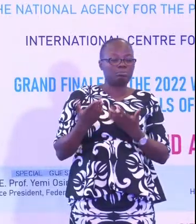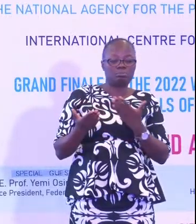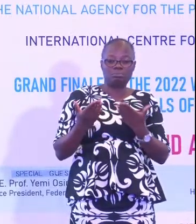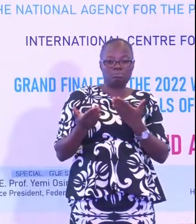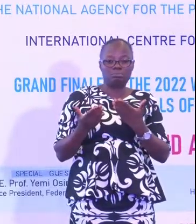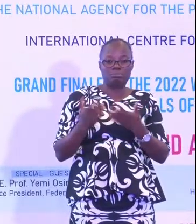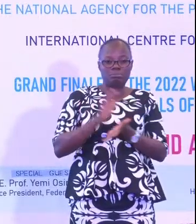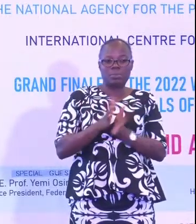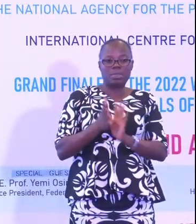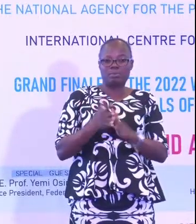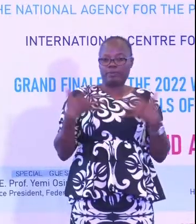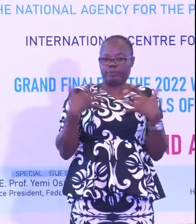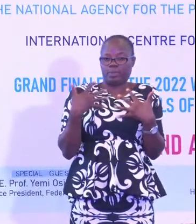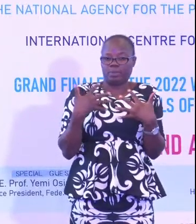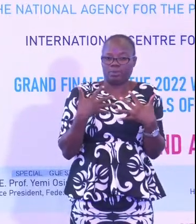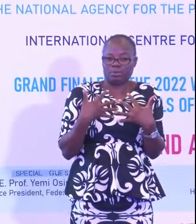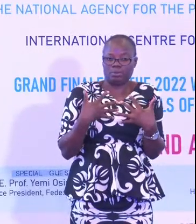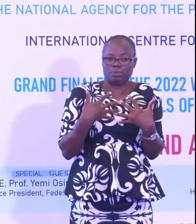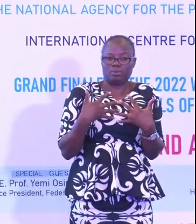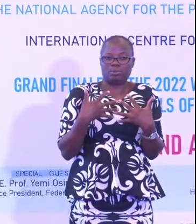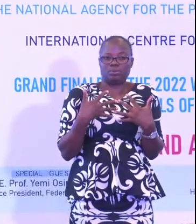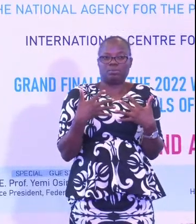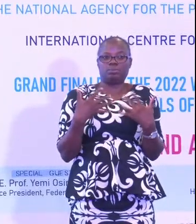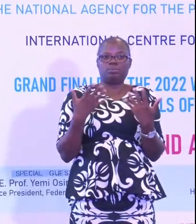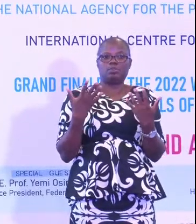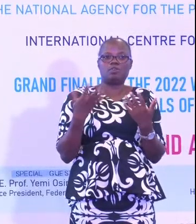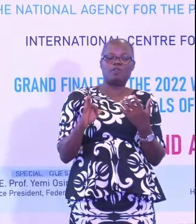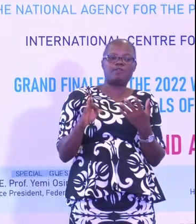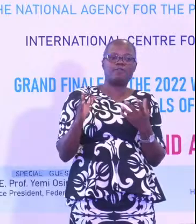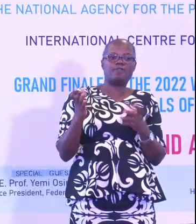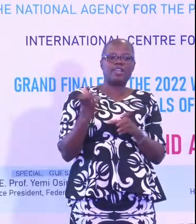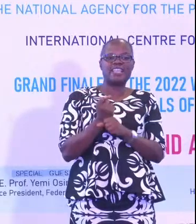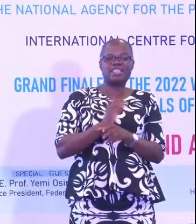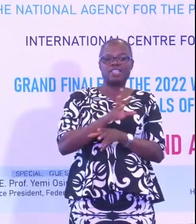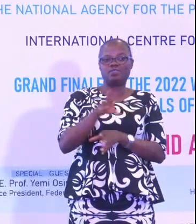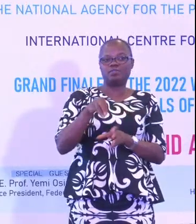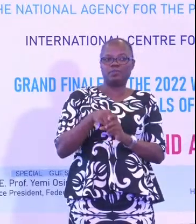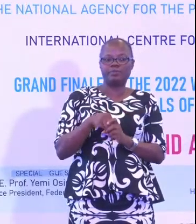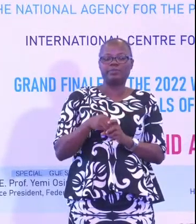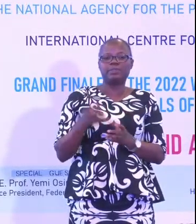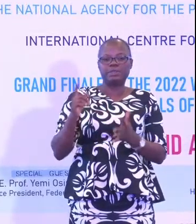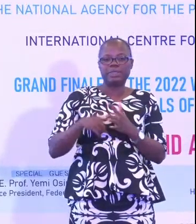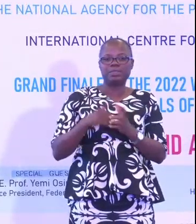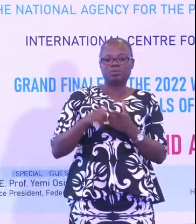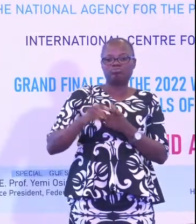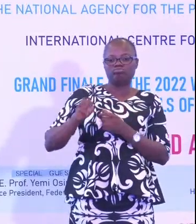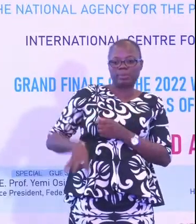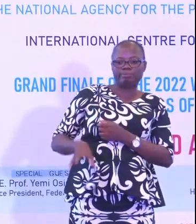became afraid of getting involved. They started dropping.